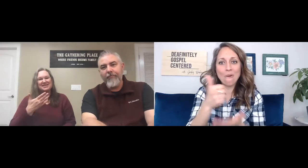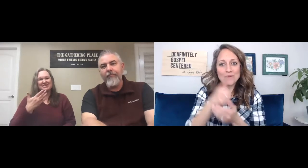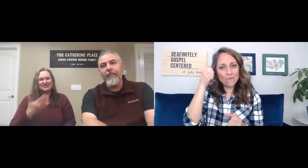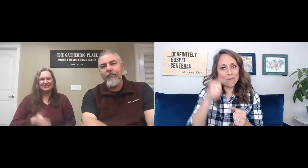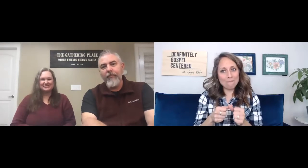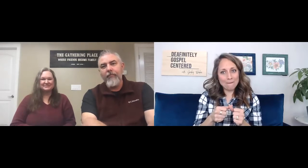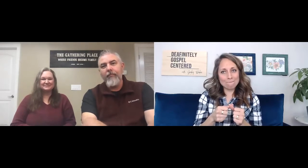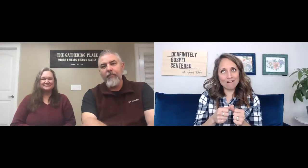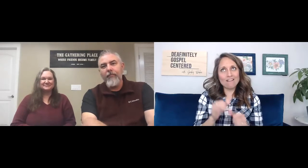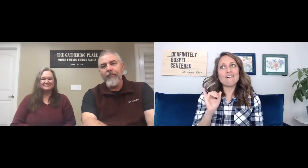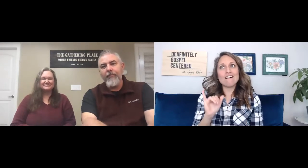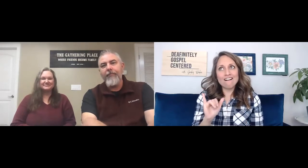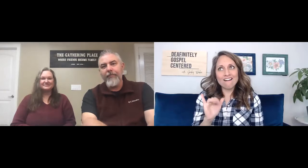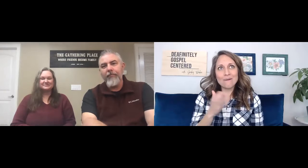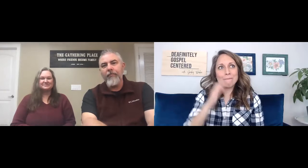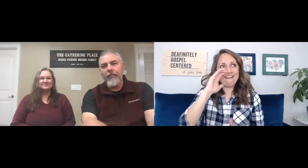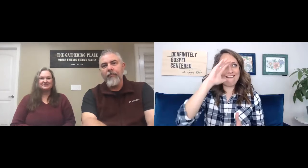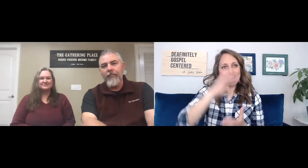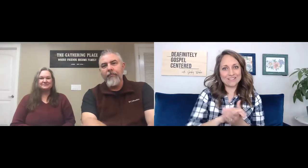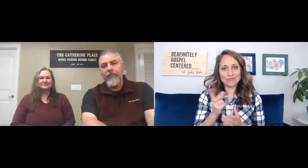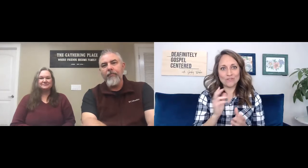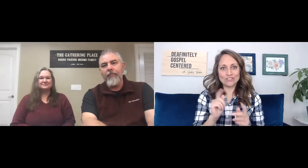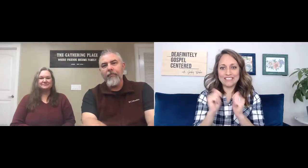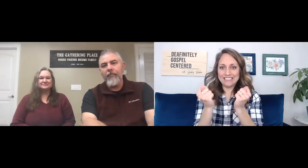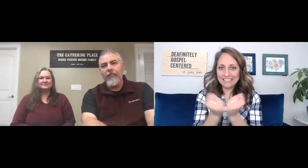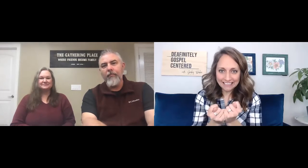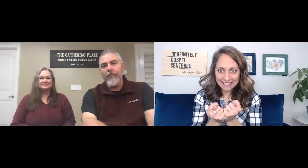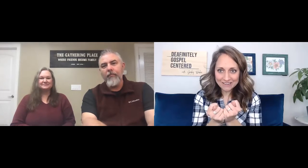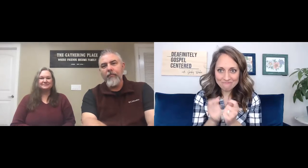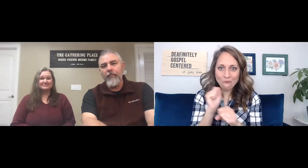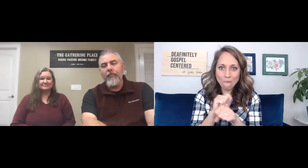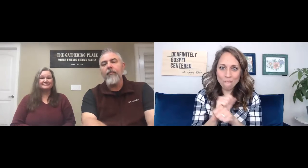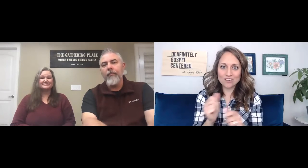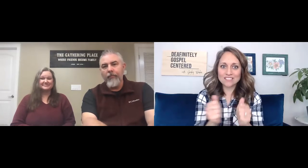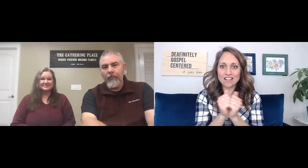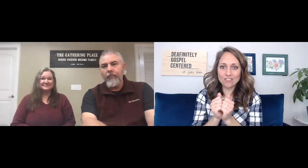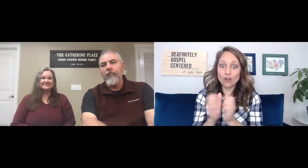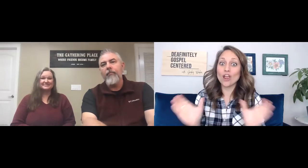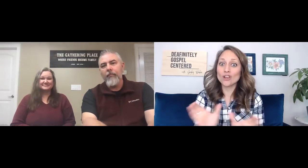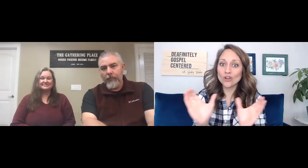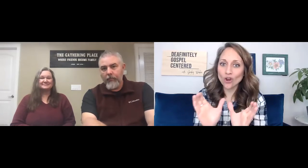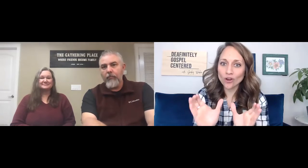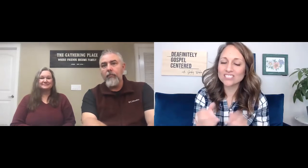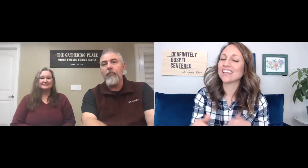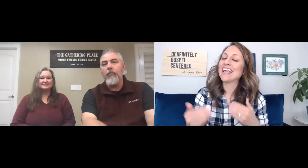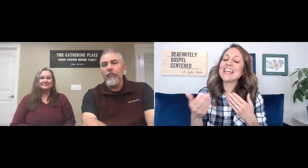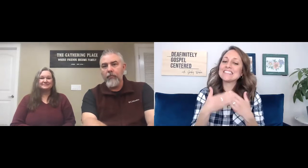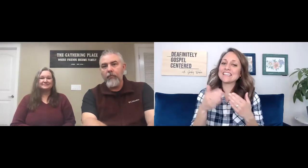both have encouraged me to remember that me and my husband, we are a team working together, encouraging